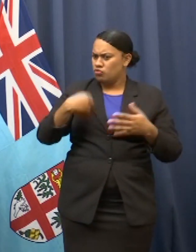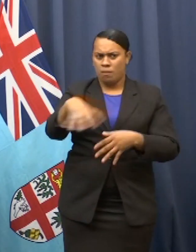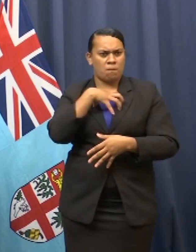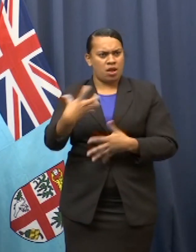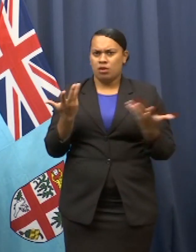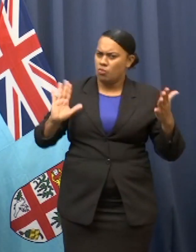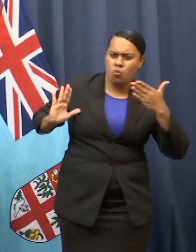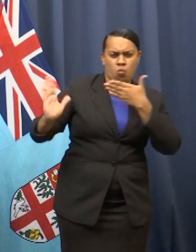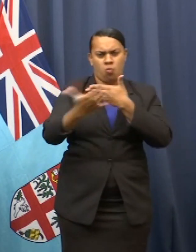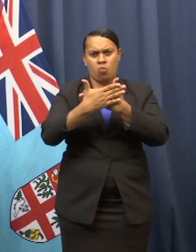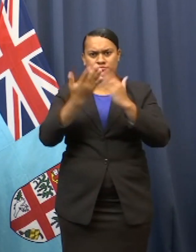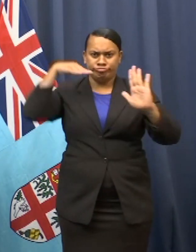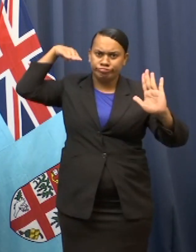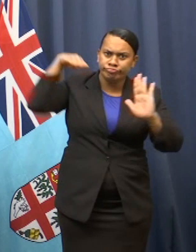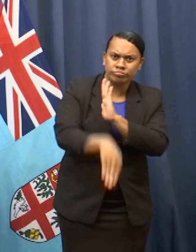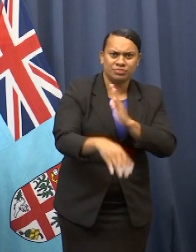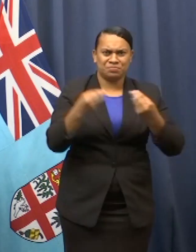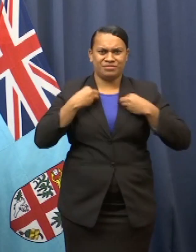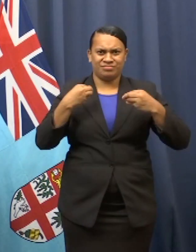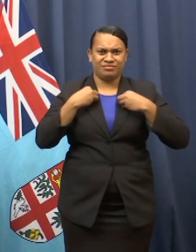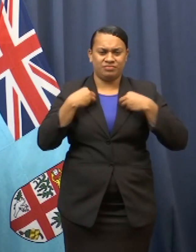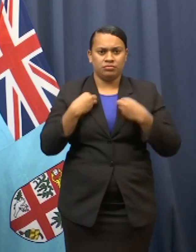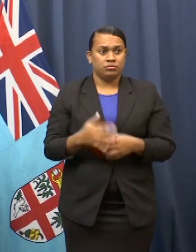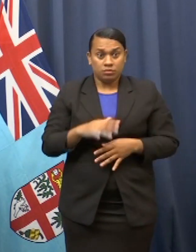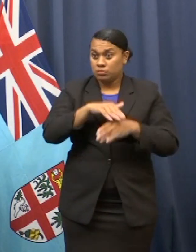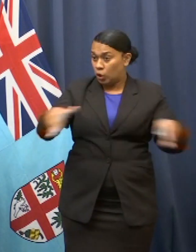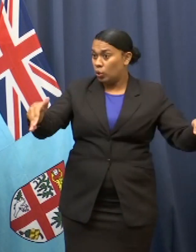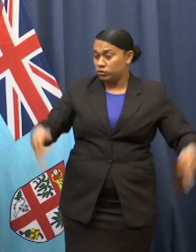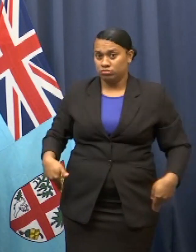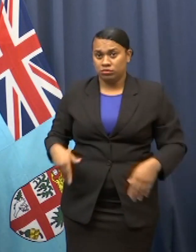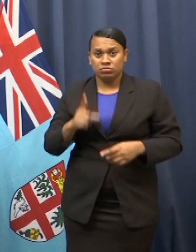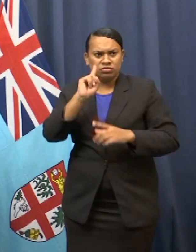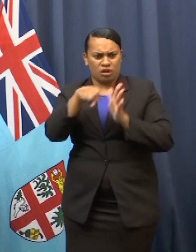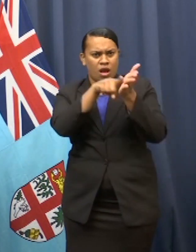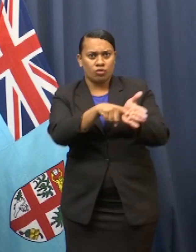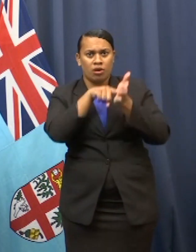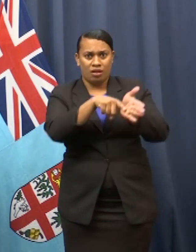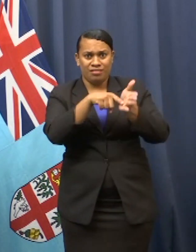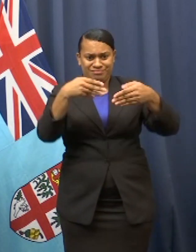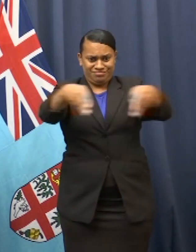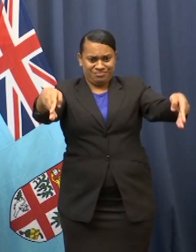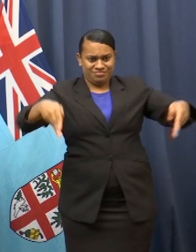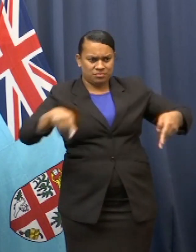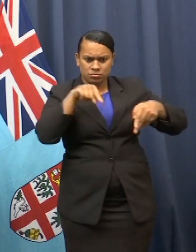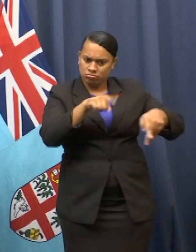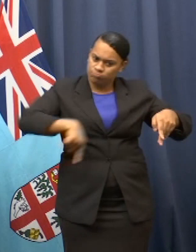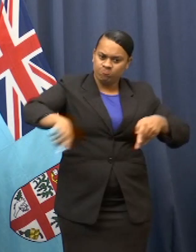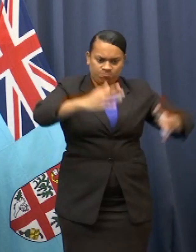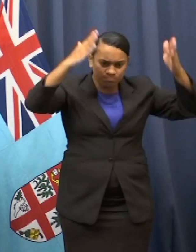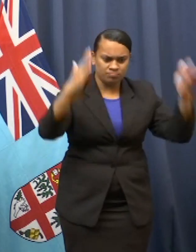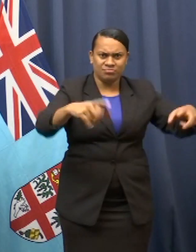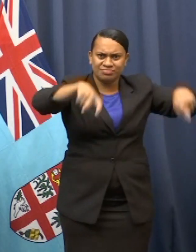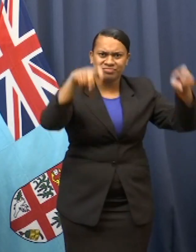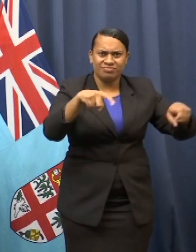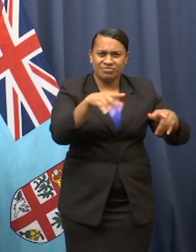My fellow Fijians, the border protection measures in Lautoka confined area remain in full effect. The Fiji police are monitoring